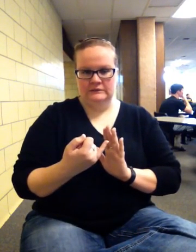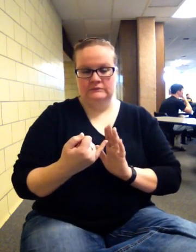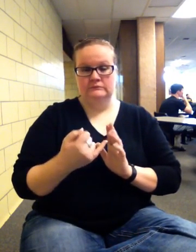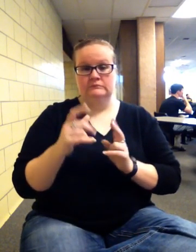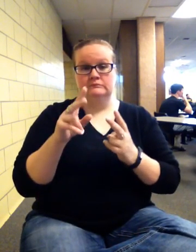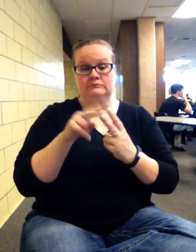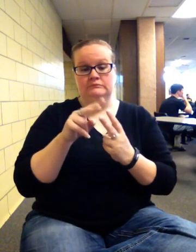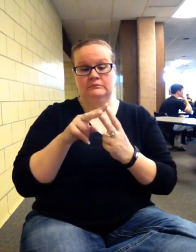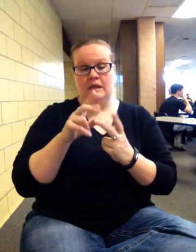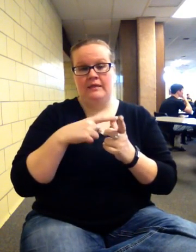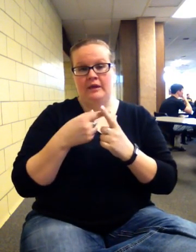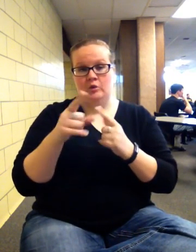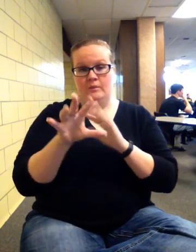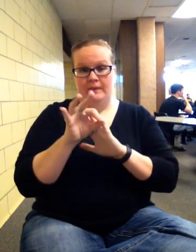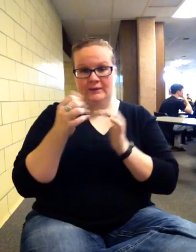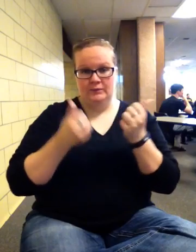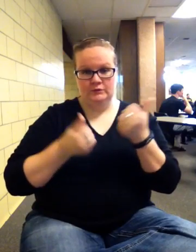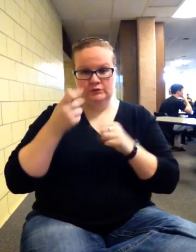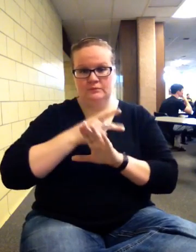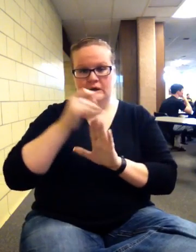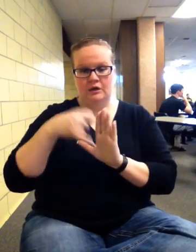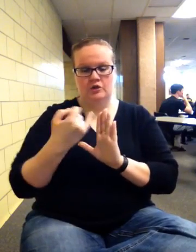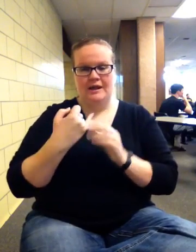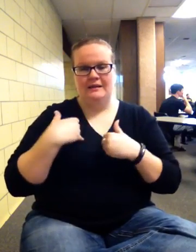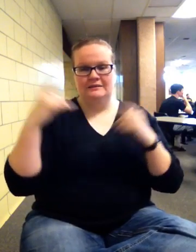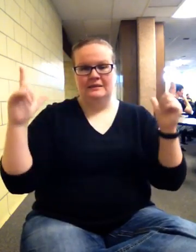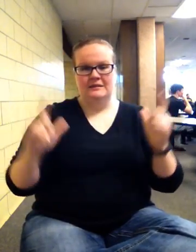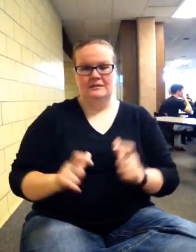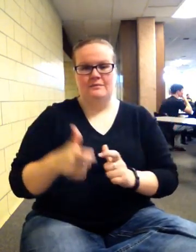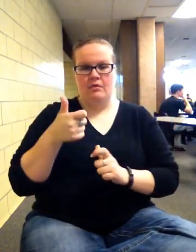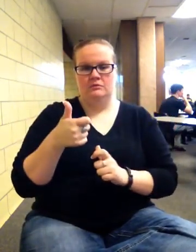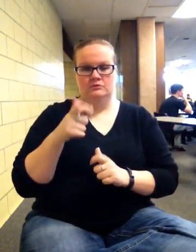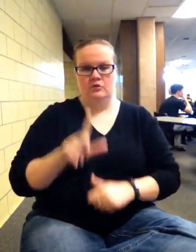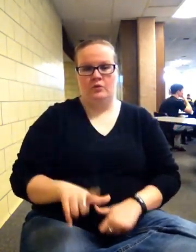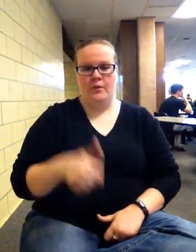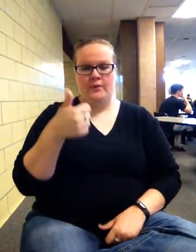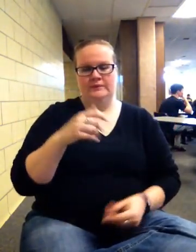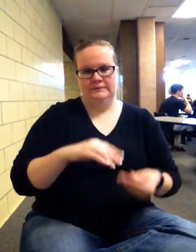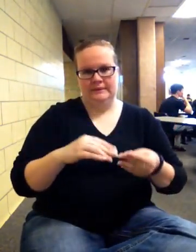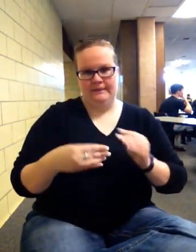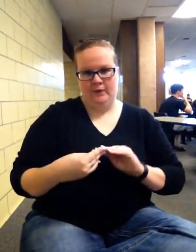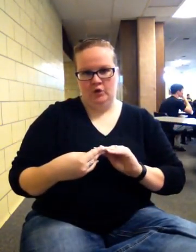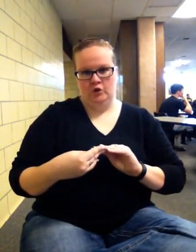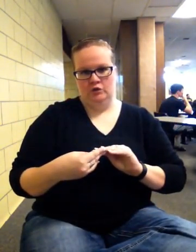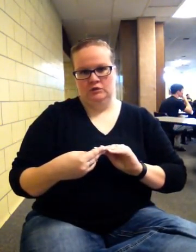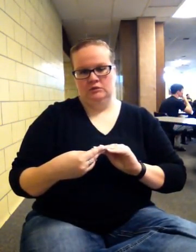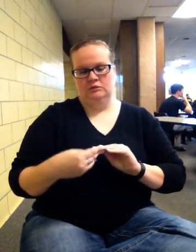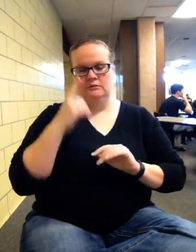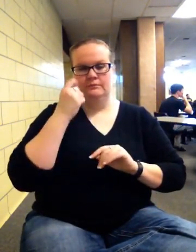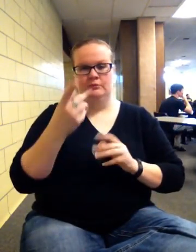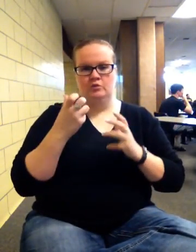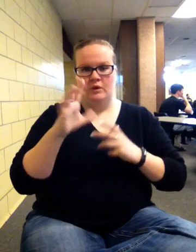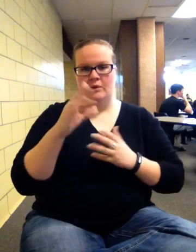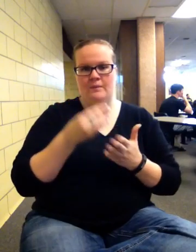would choose the project that has the smallest, the lowest number there, because you want your money back the fastest.